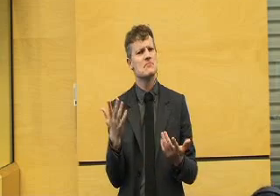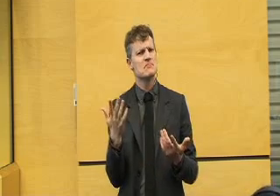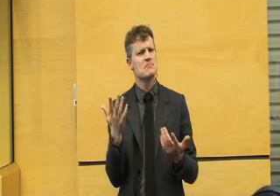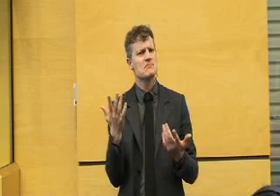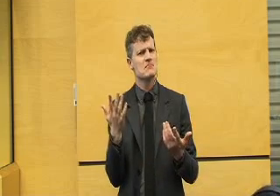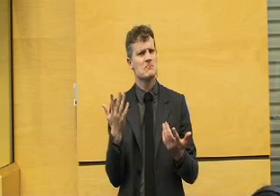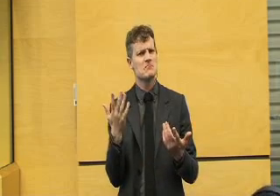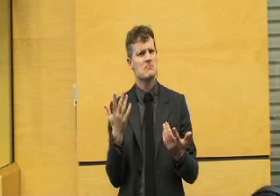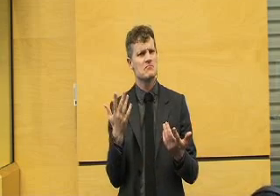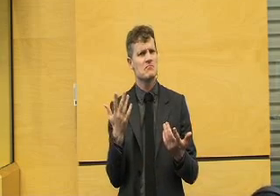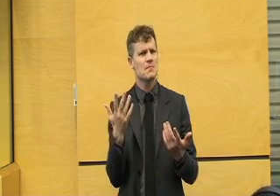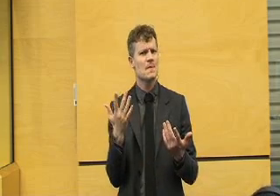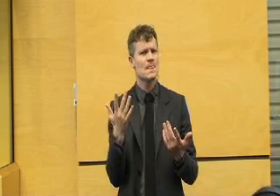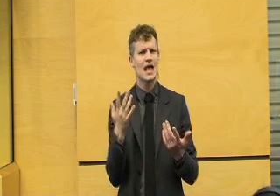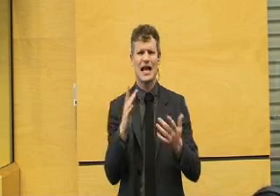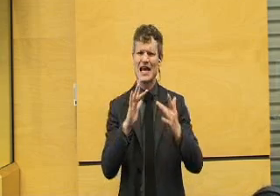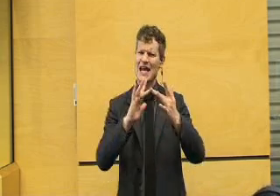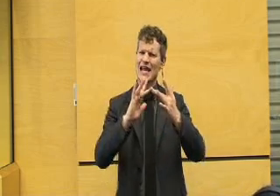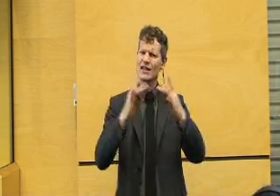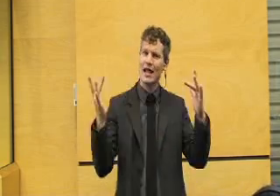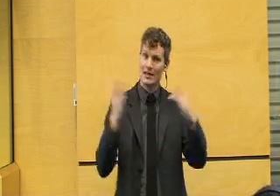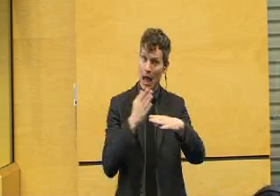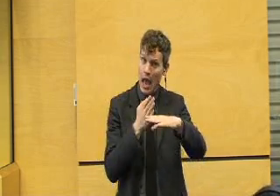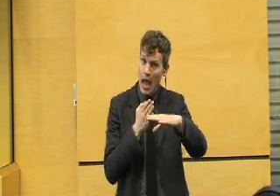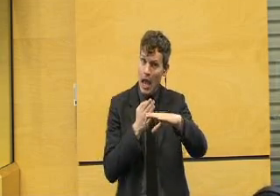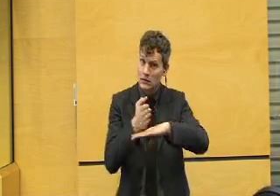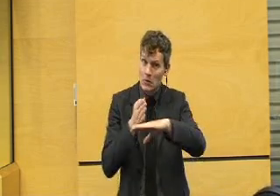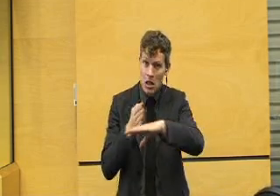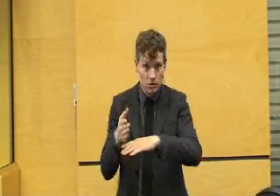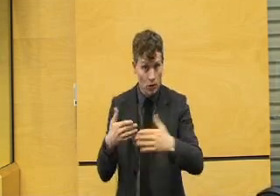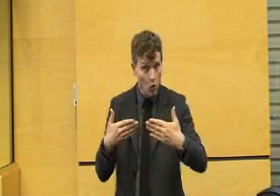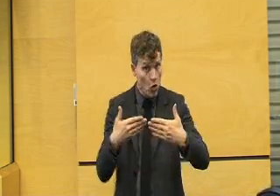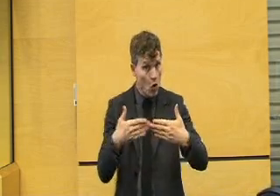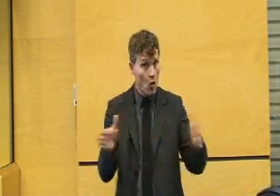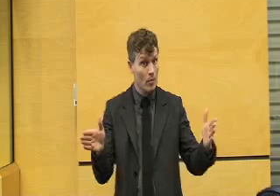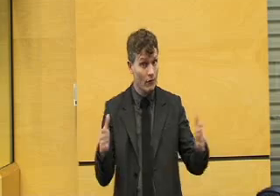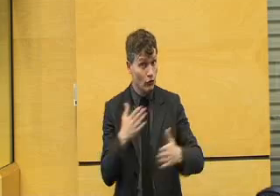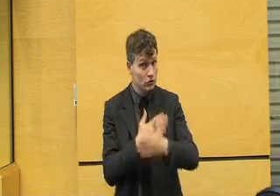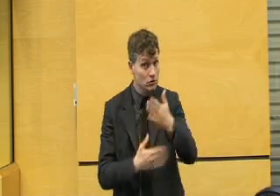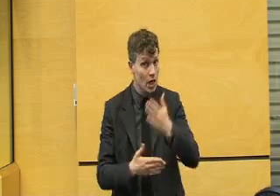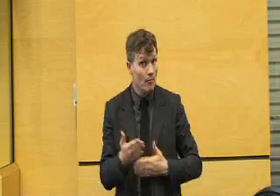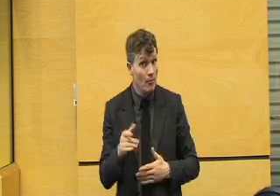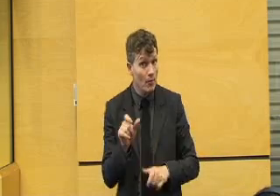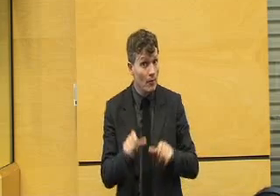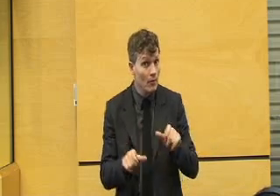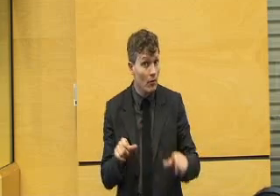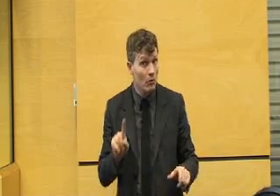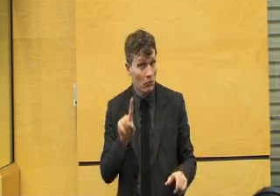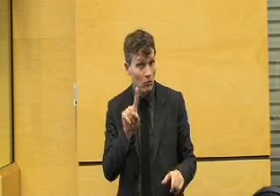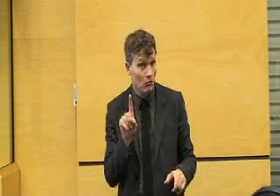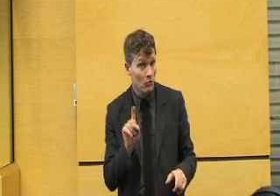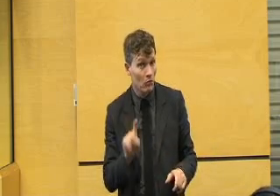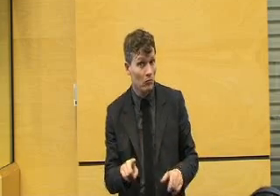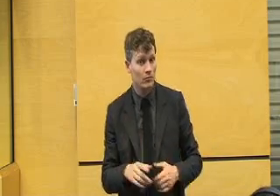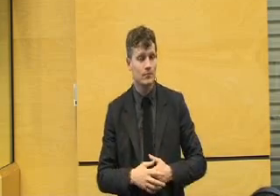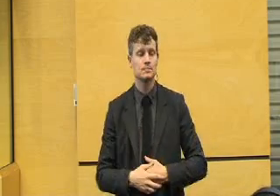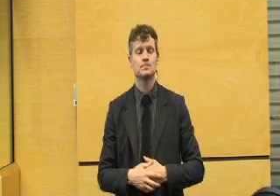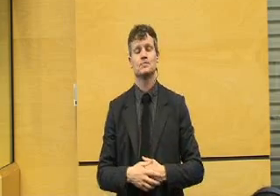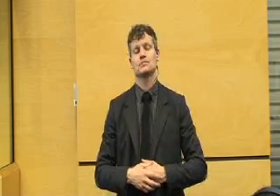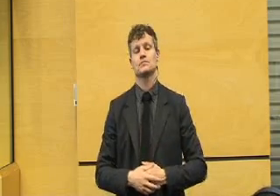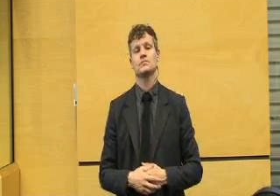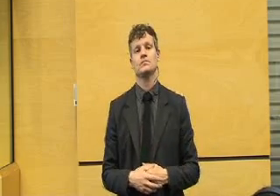situation of the Internet in Thailand? And also, how does the state party advance